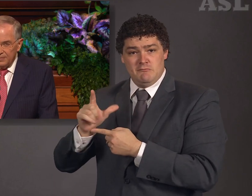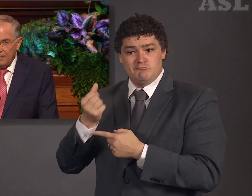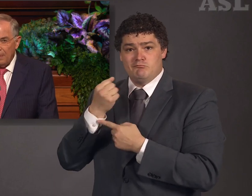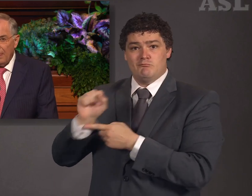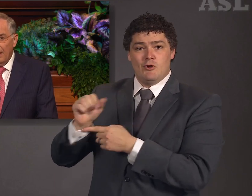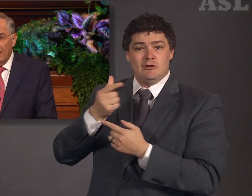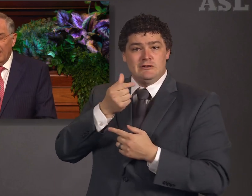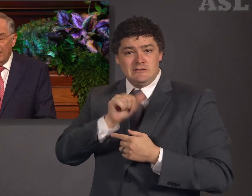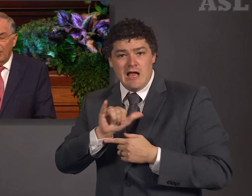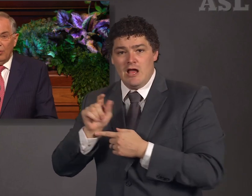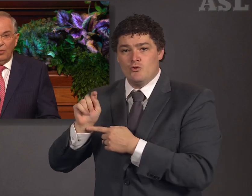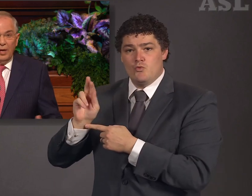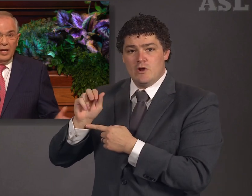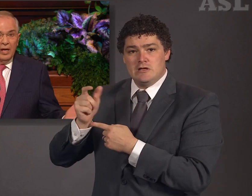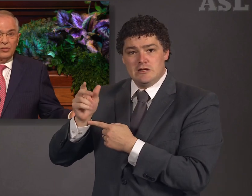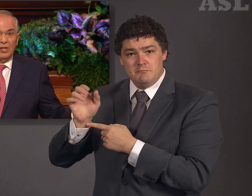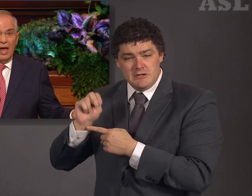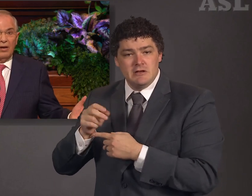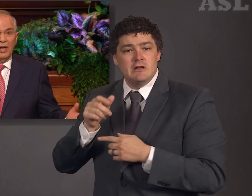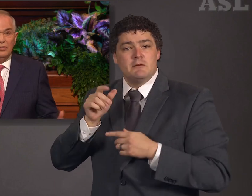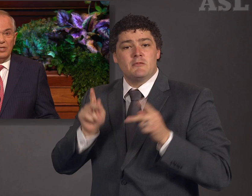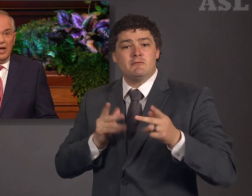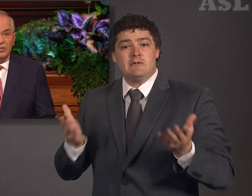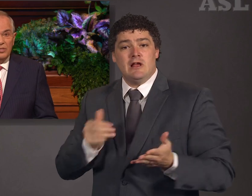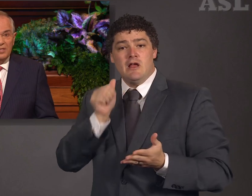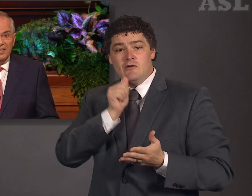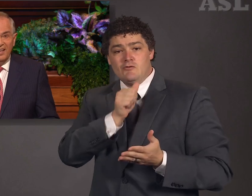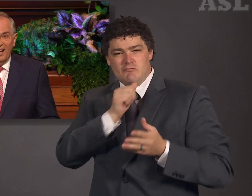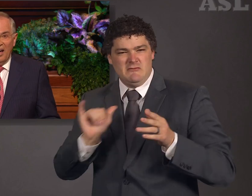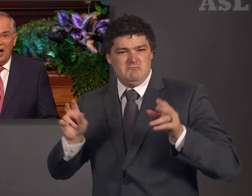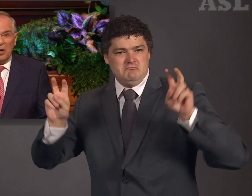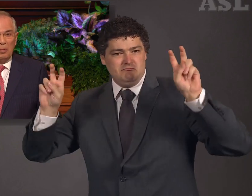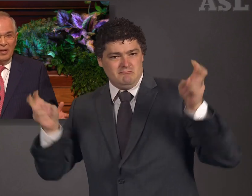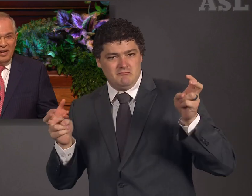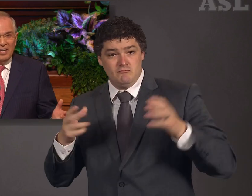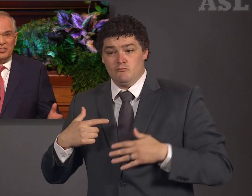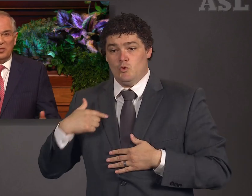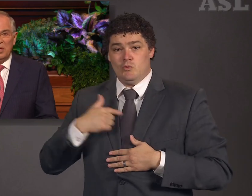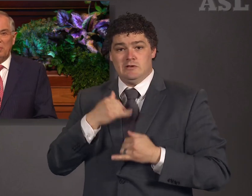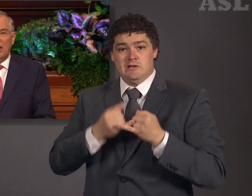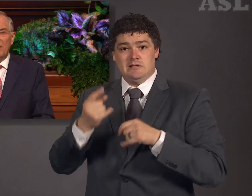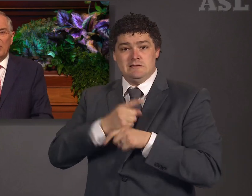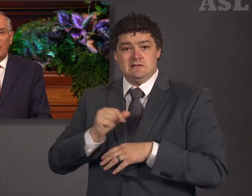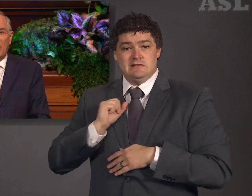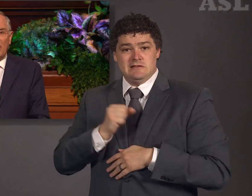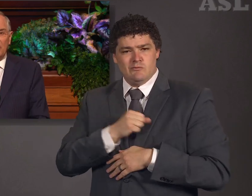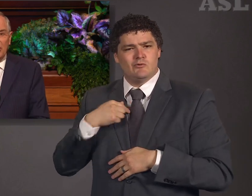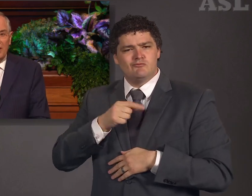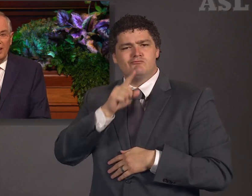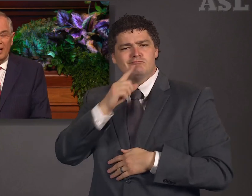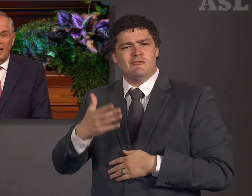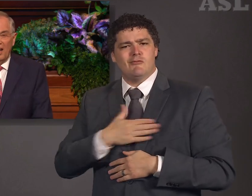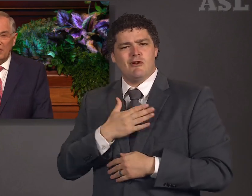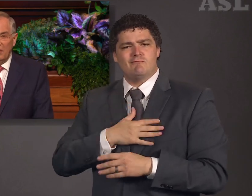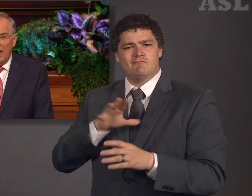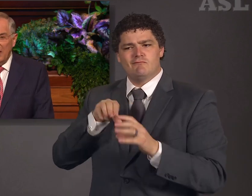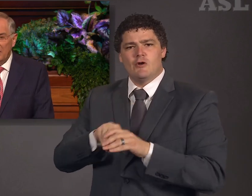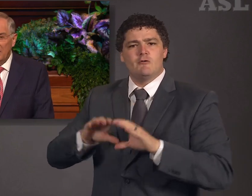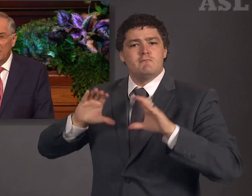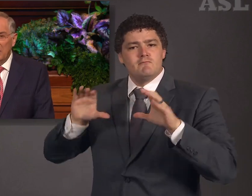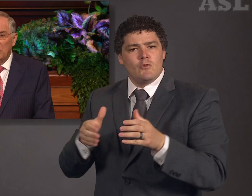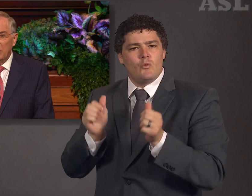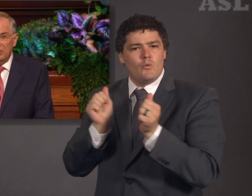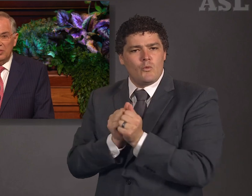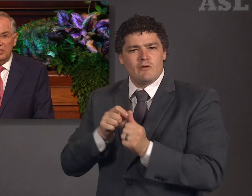Arizonans." We, as Latter-day Saints, are pleased to be part of a coalition of